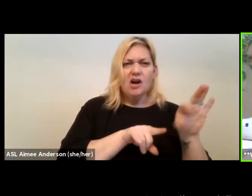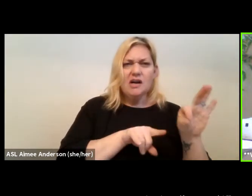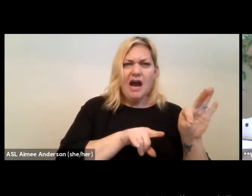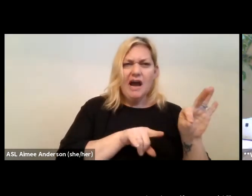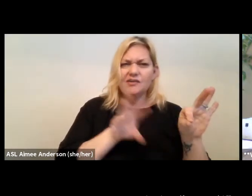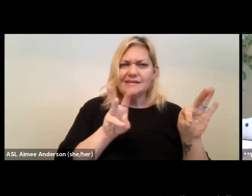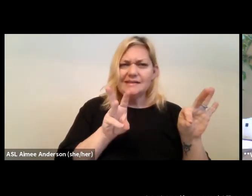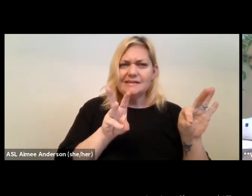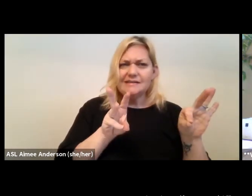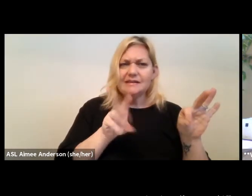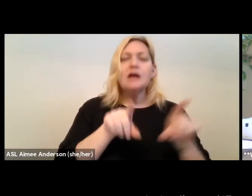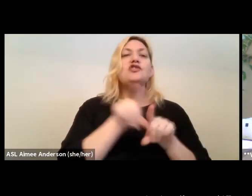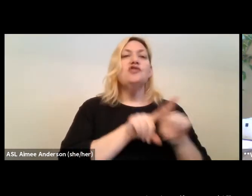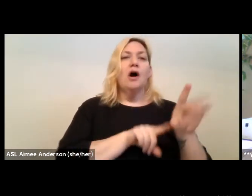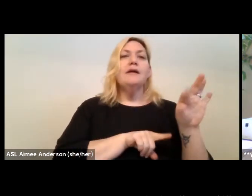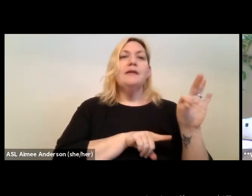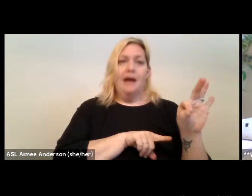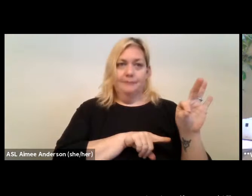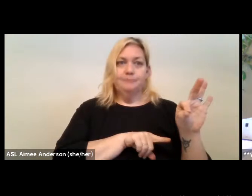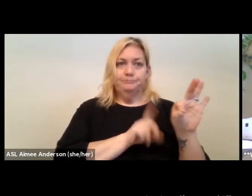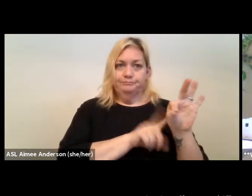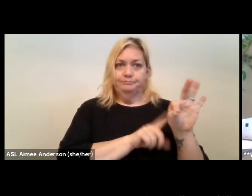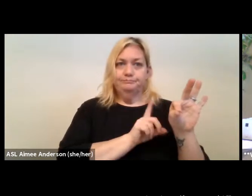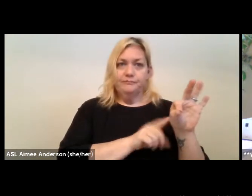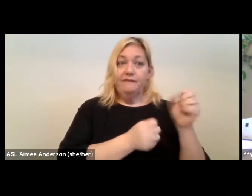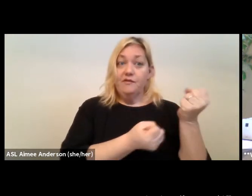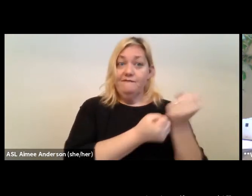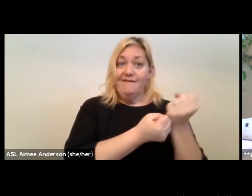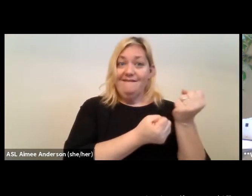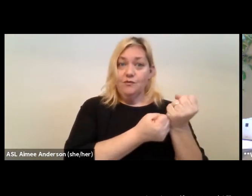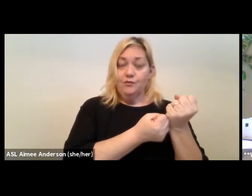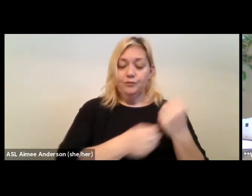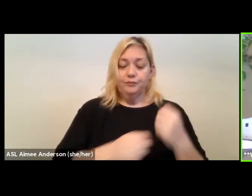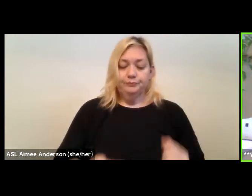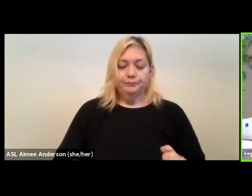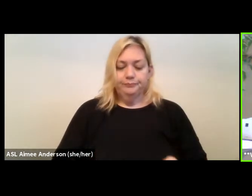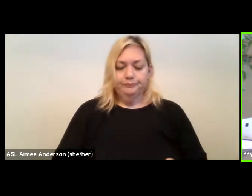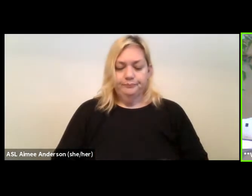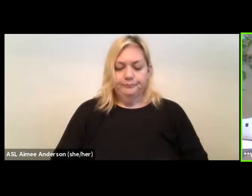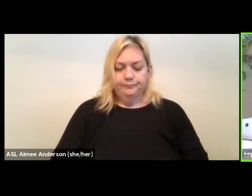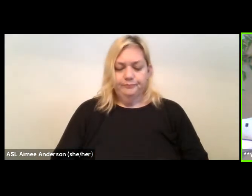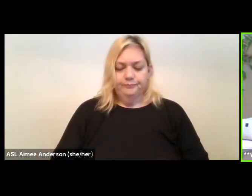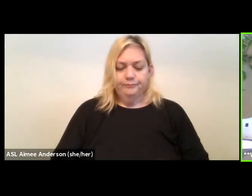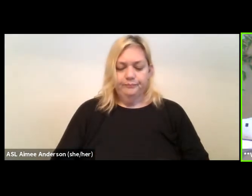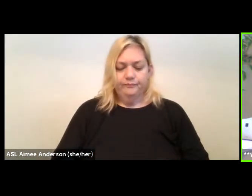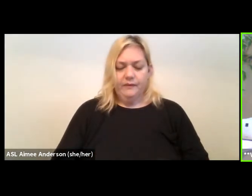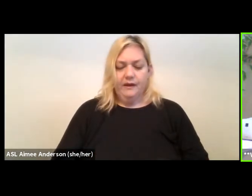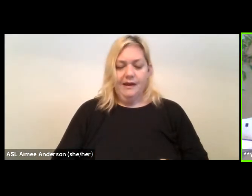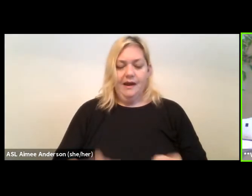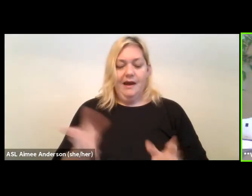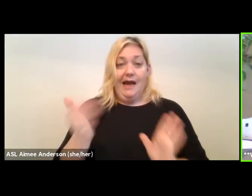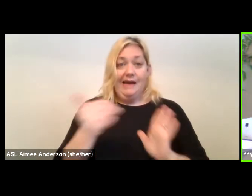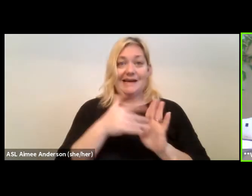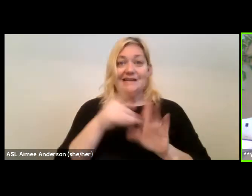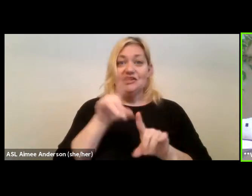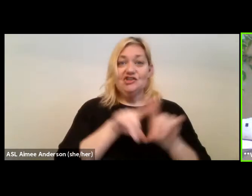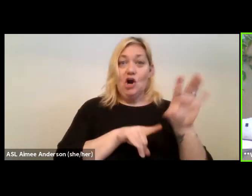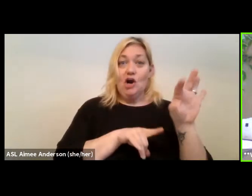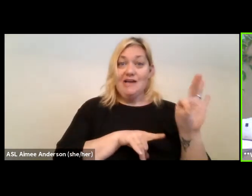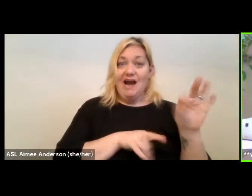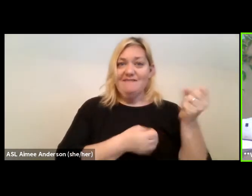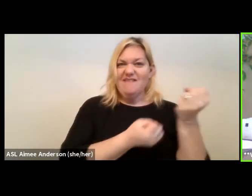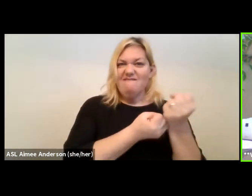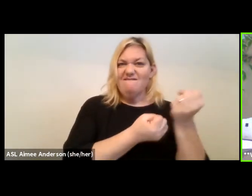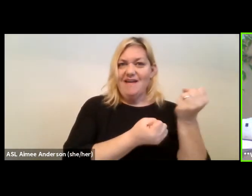Emma? It is *9 in favor. Again, *9 if you are in favor of adopting